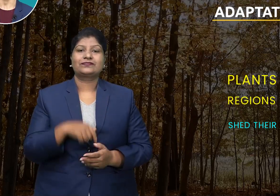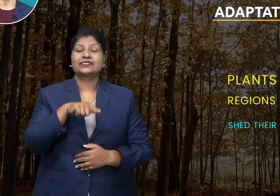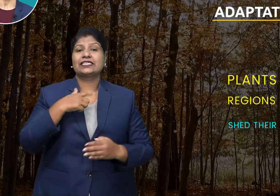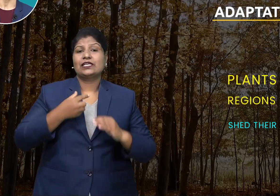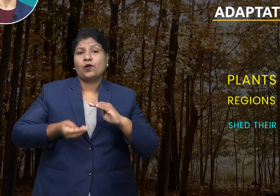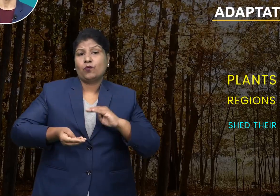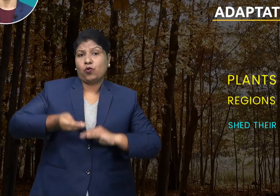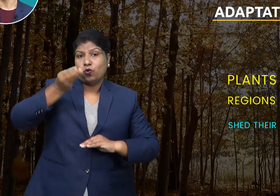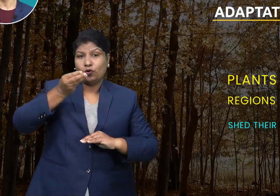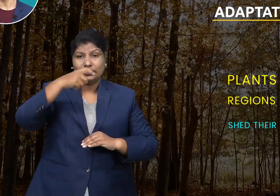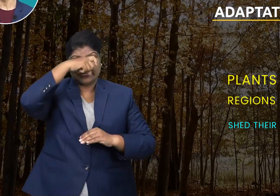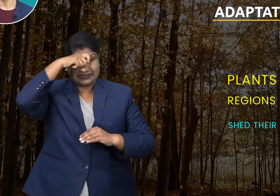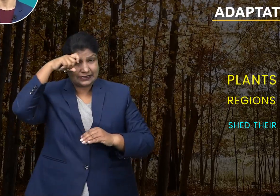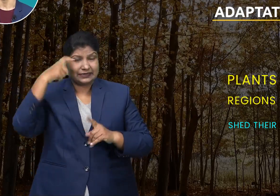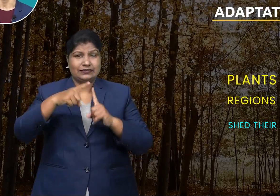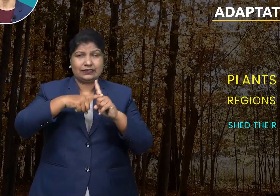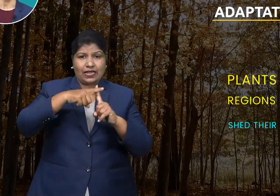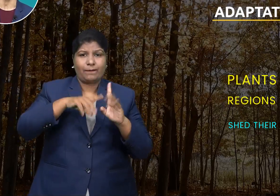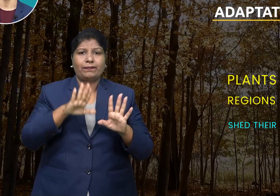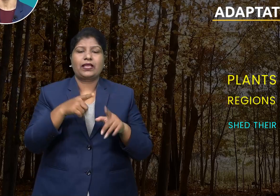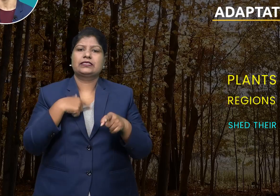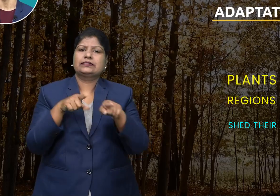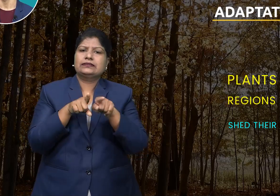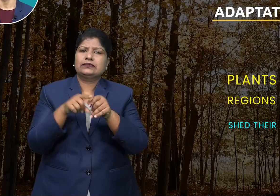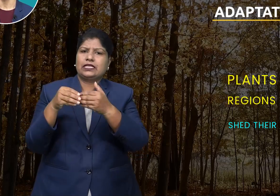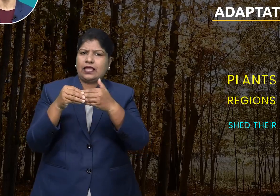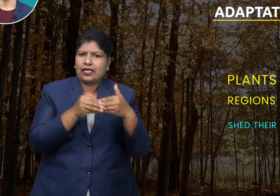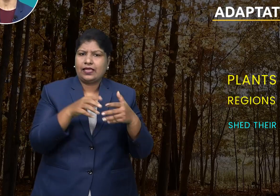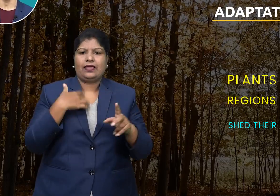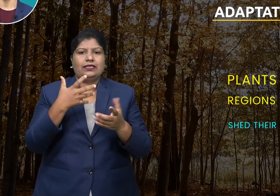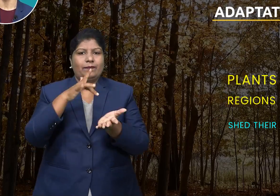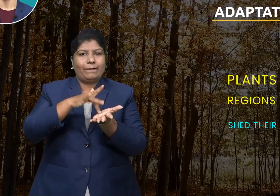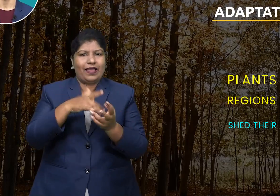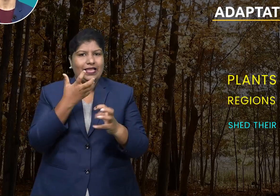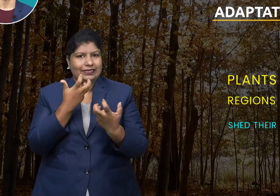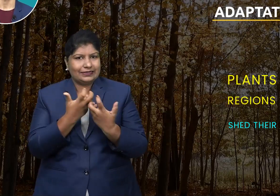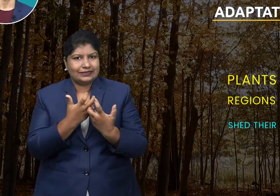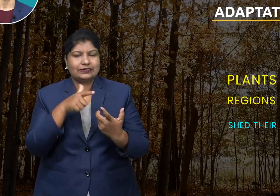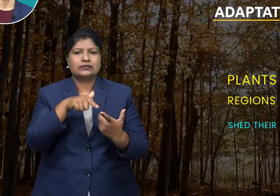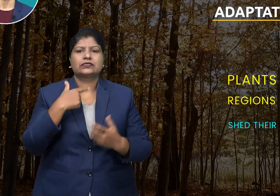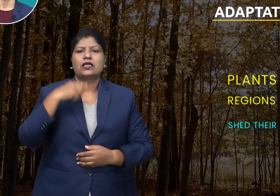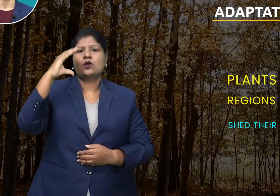High temperatures also lead to adaptations like reduced leaves.